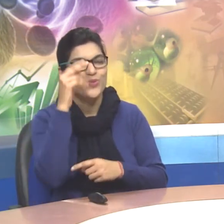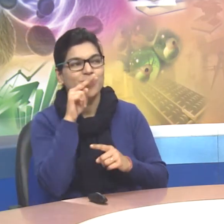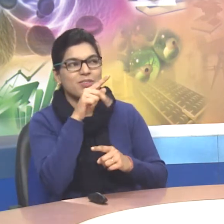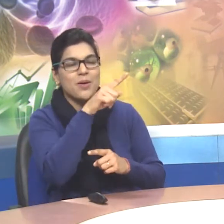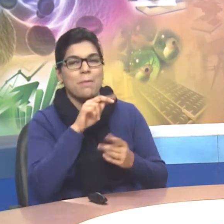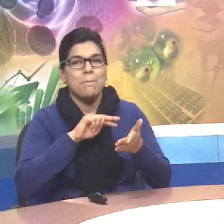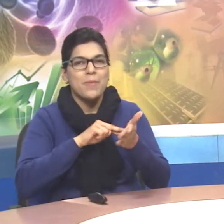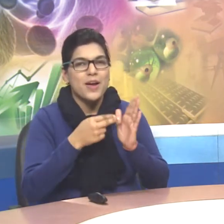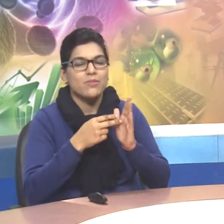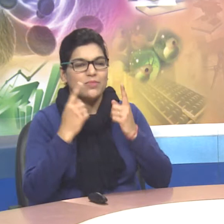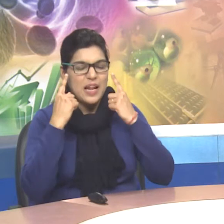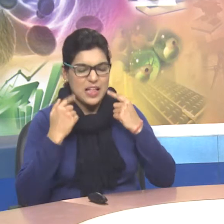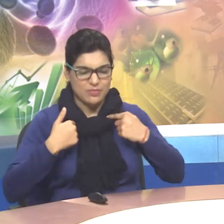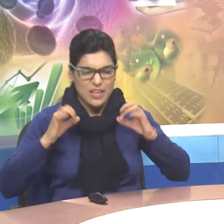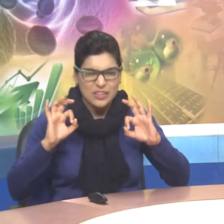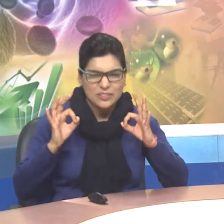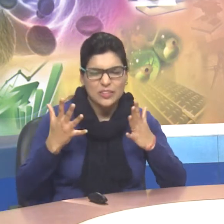as talented as her.